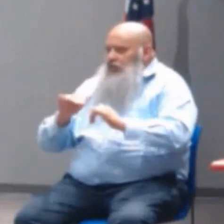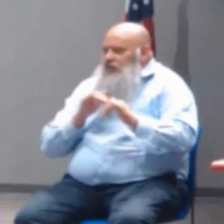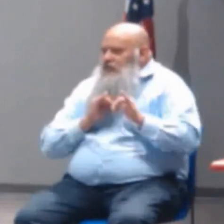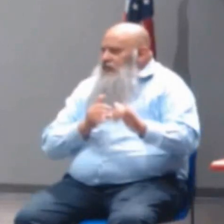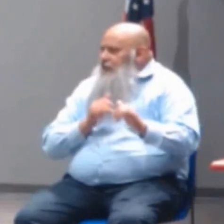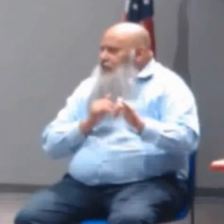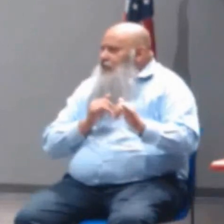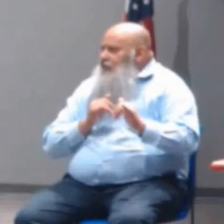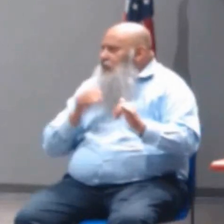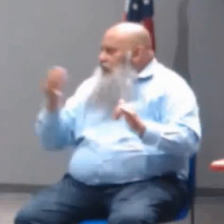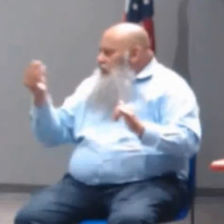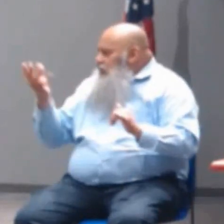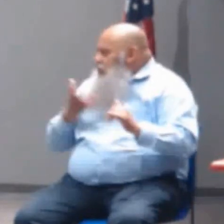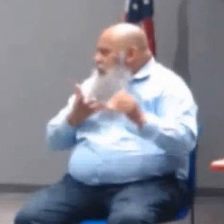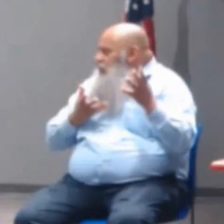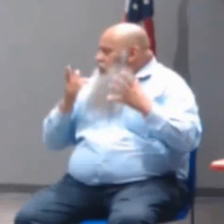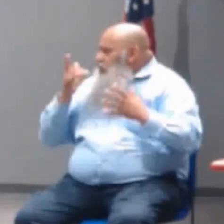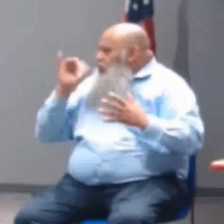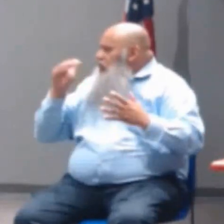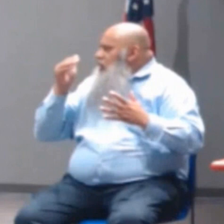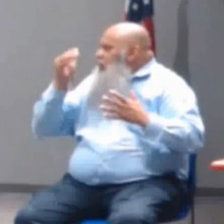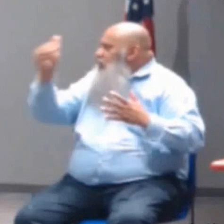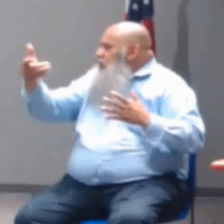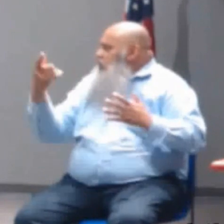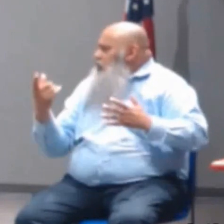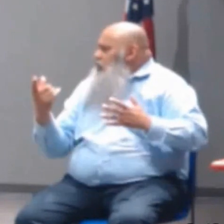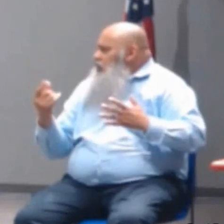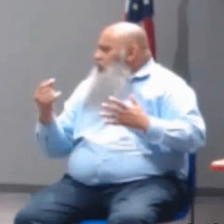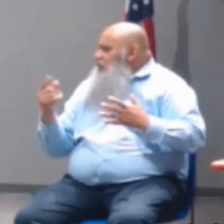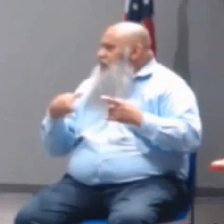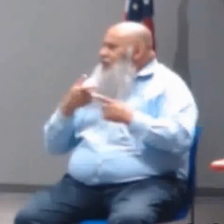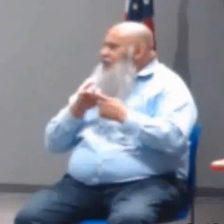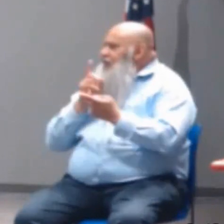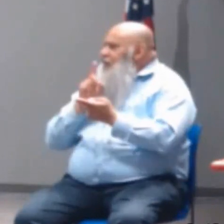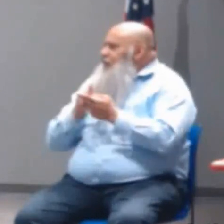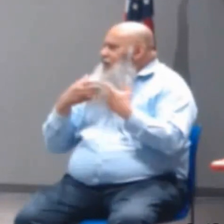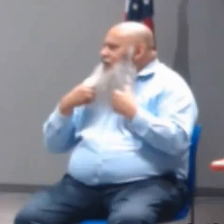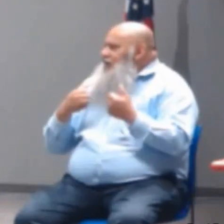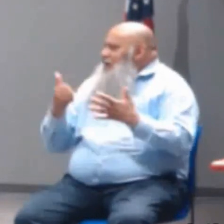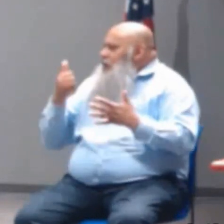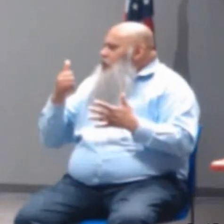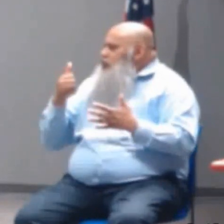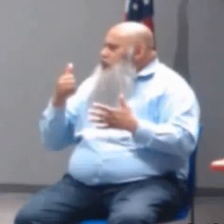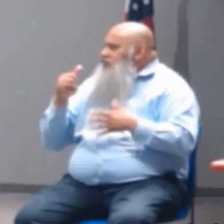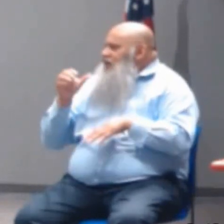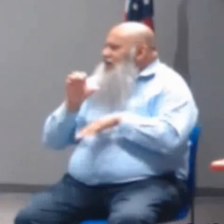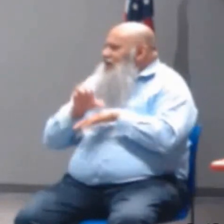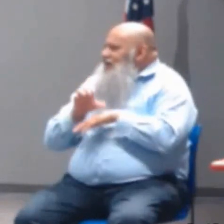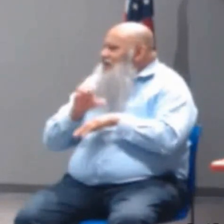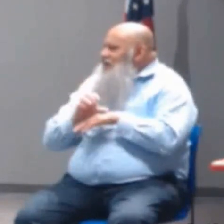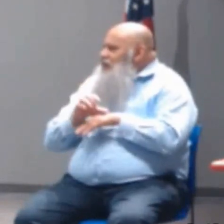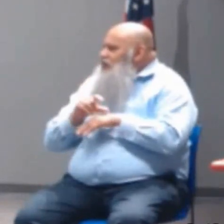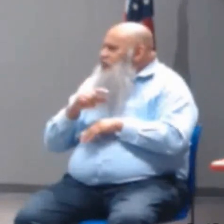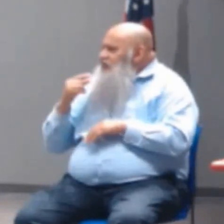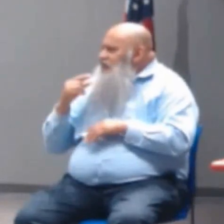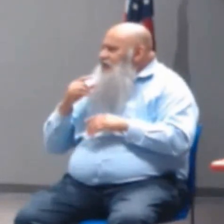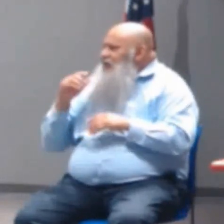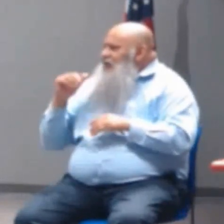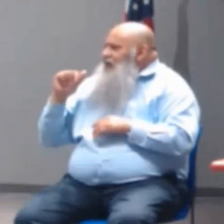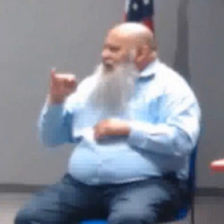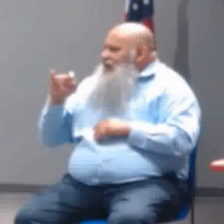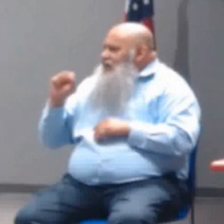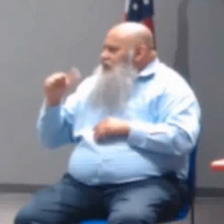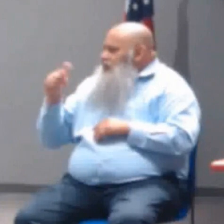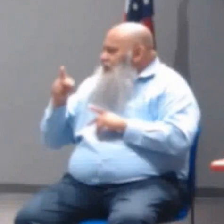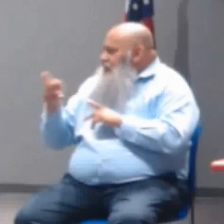who could tell them what the road was like up ahead. And they met healers and clergy and allies and other people